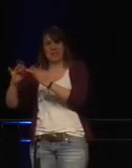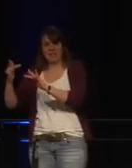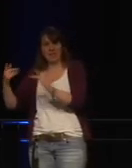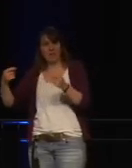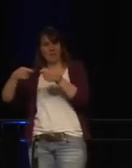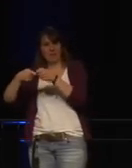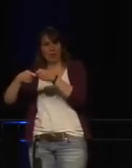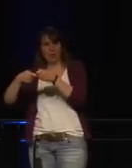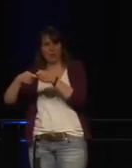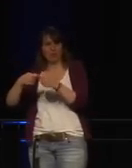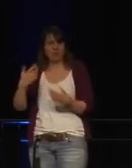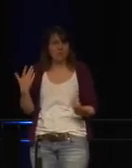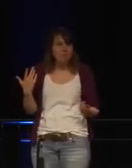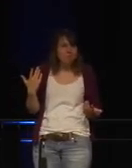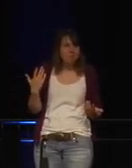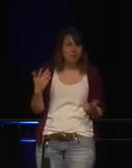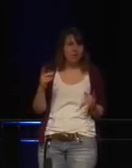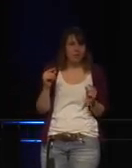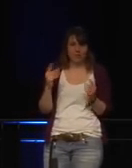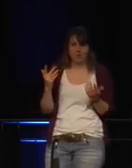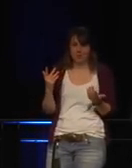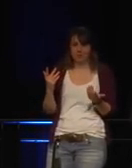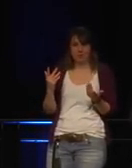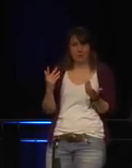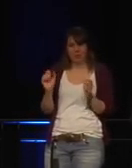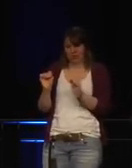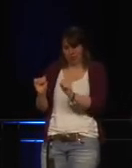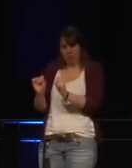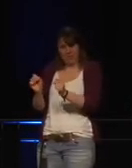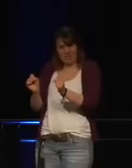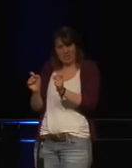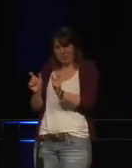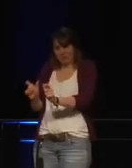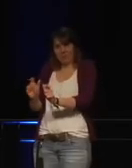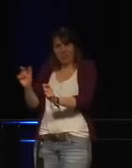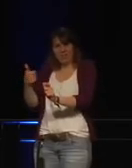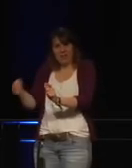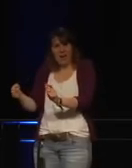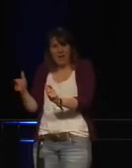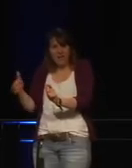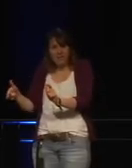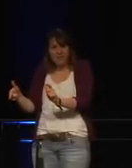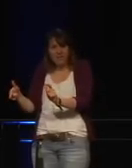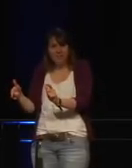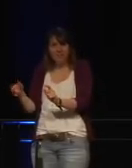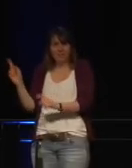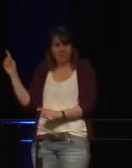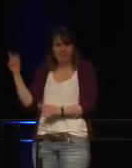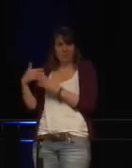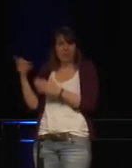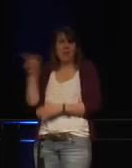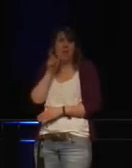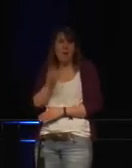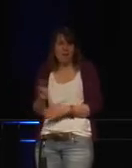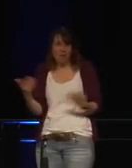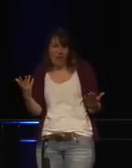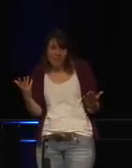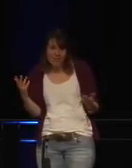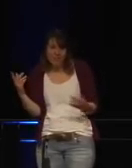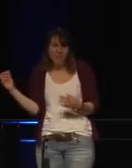so it's very expensive. And it has a built-in web-connected endoscope. And